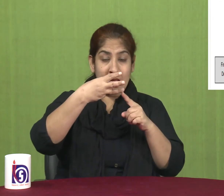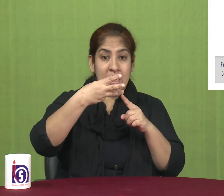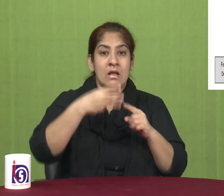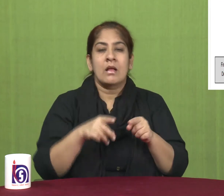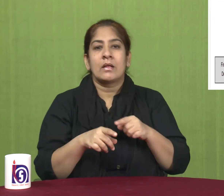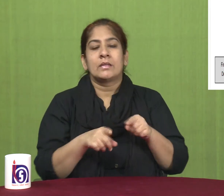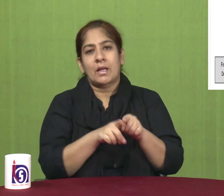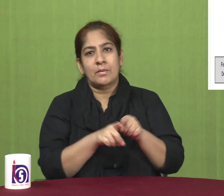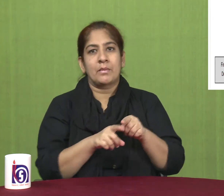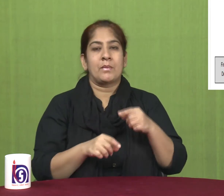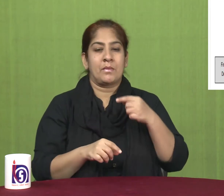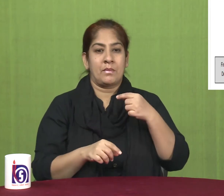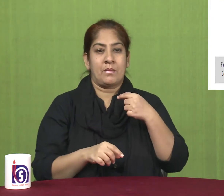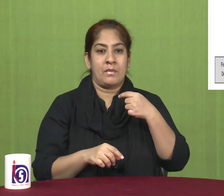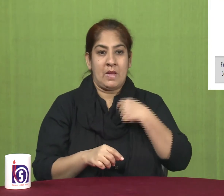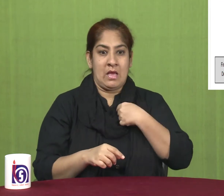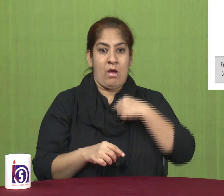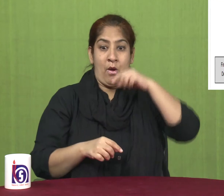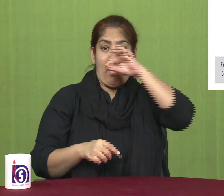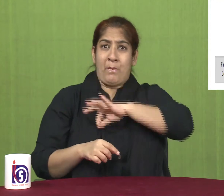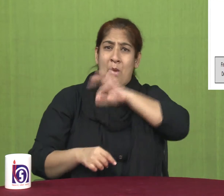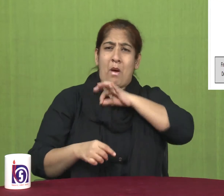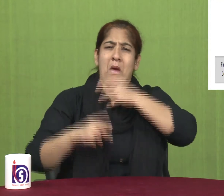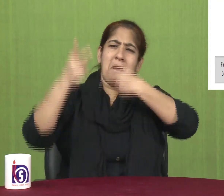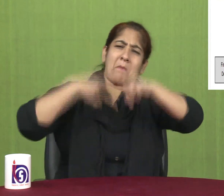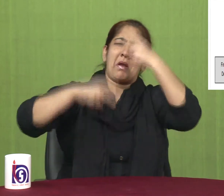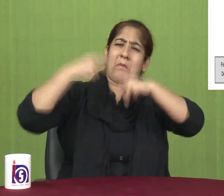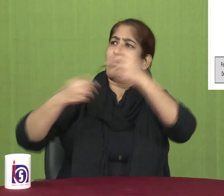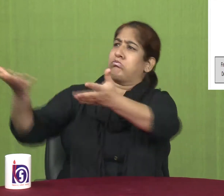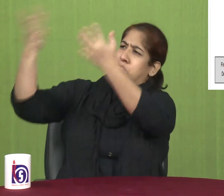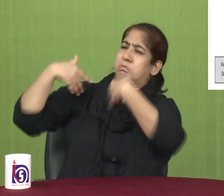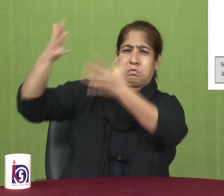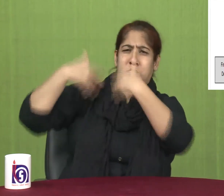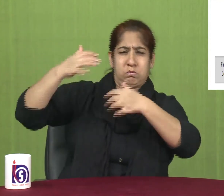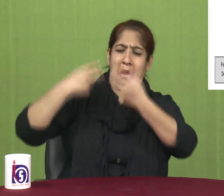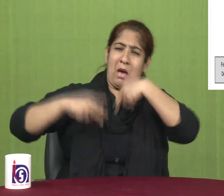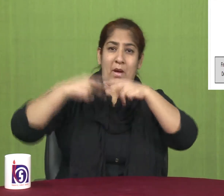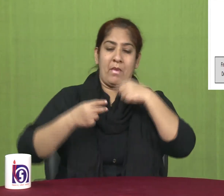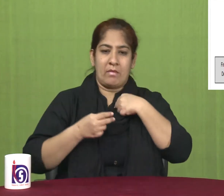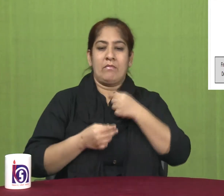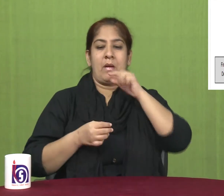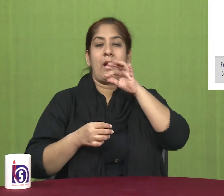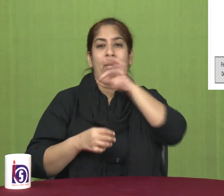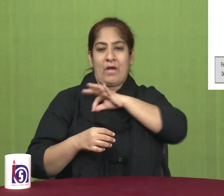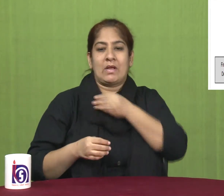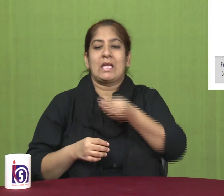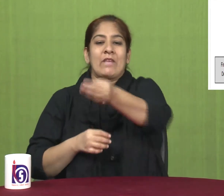The third one is about the dividend decision. Like when we have to share our